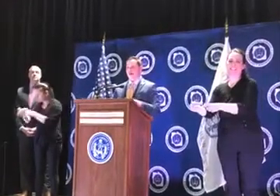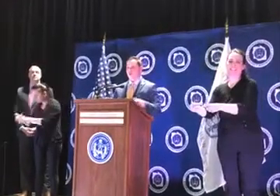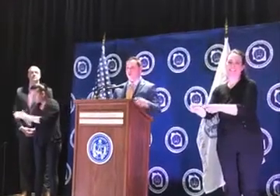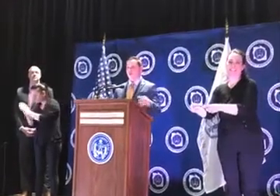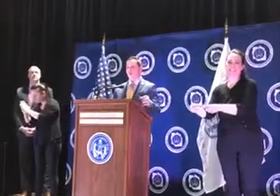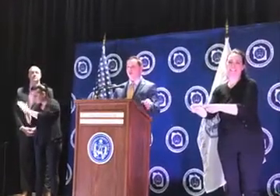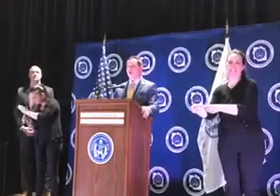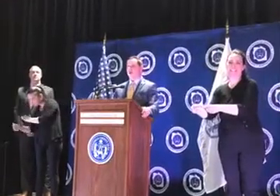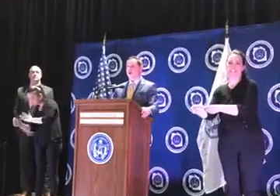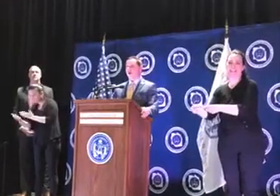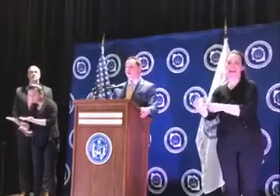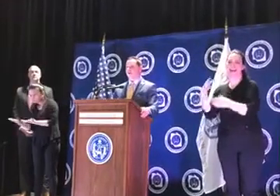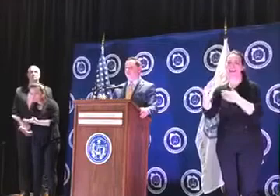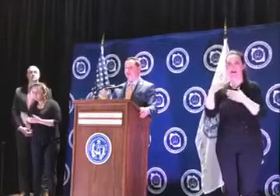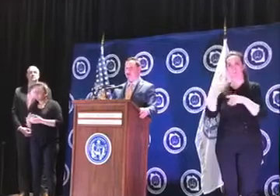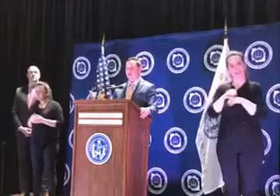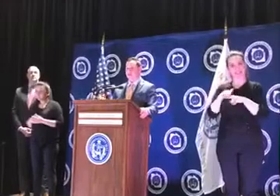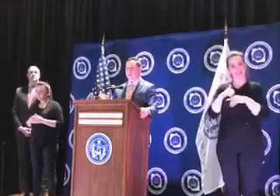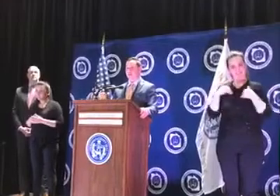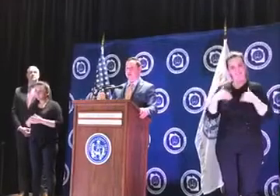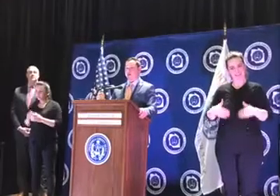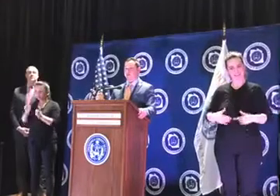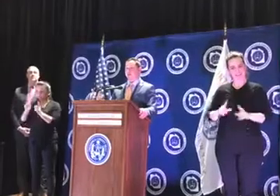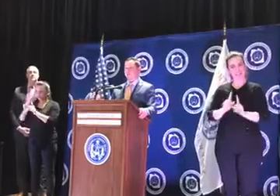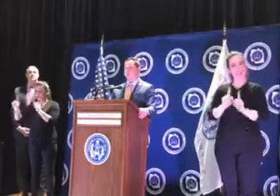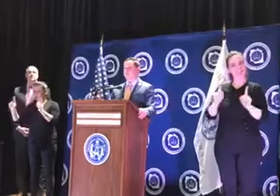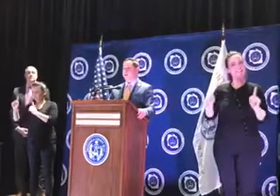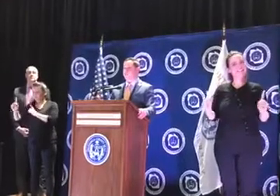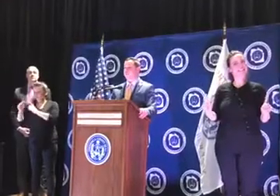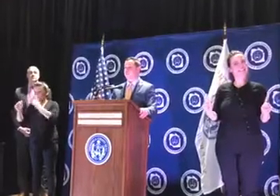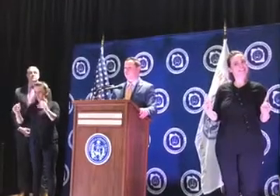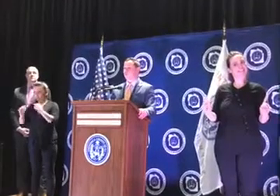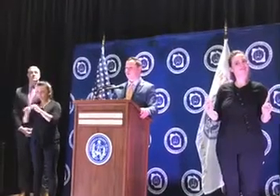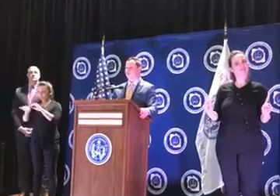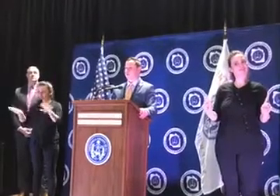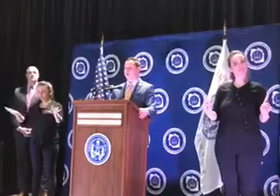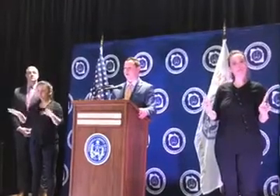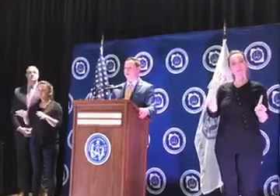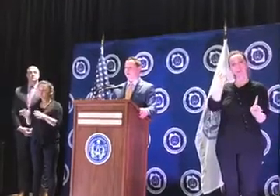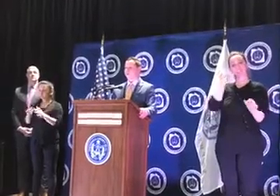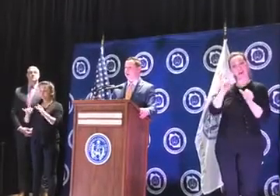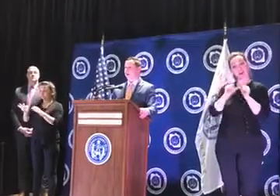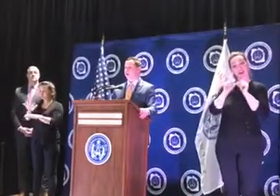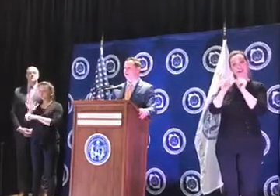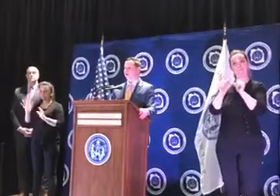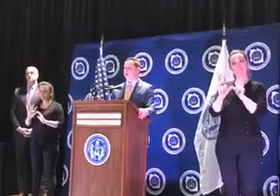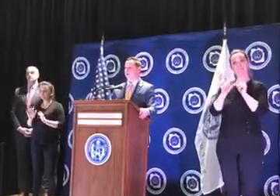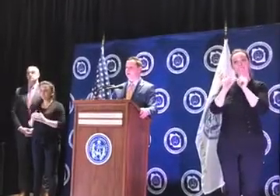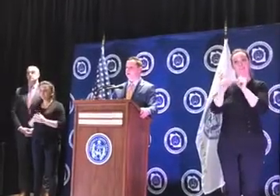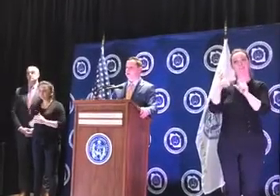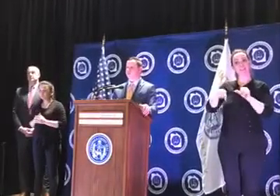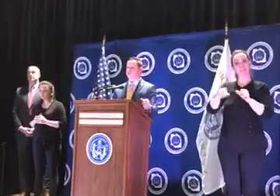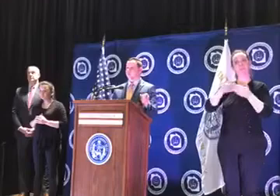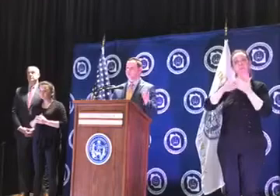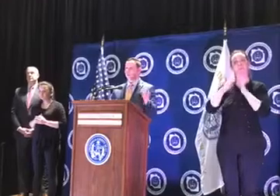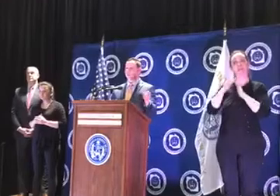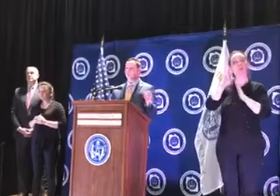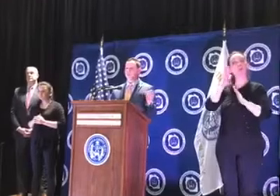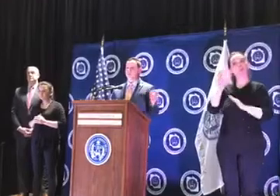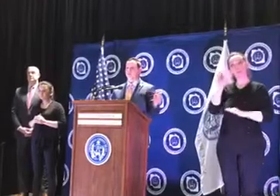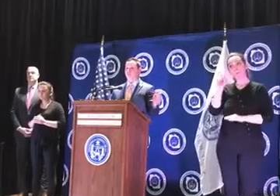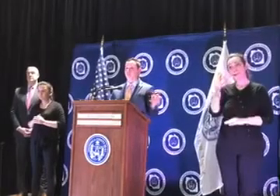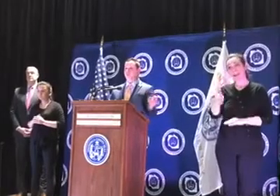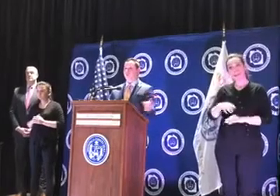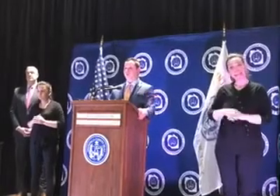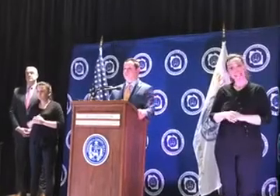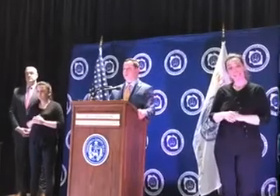starve the virus out. And if we continue to do this for an extended period of time, we're going to be in a good spot. But it's when we don't